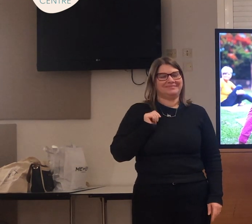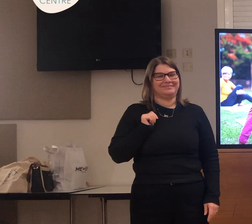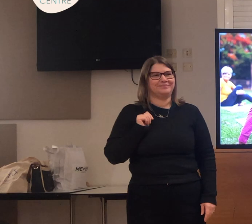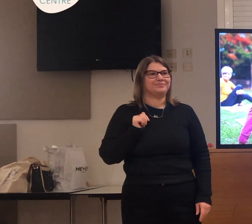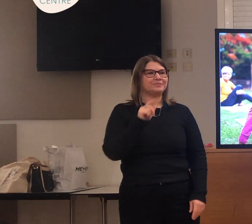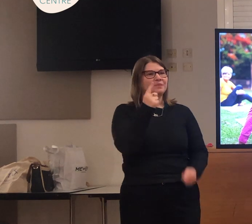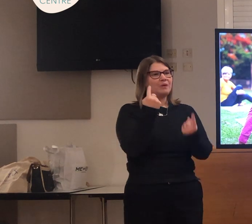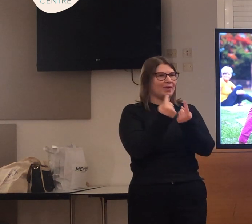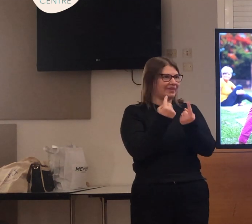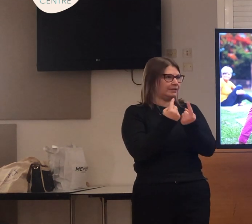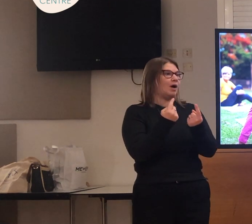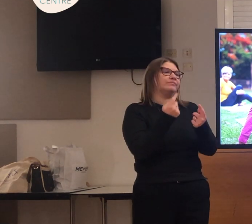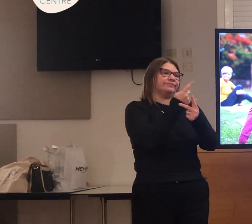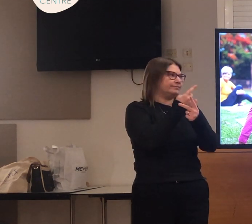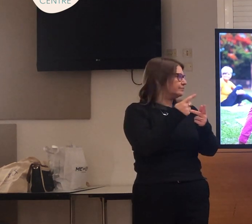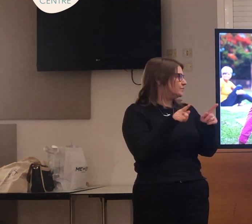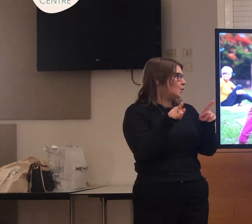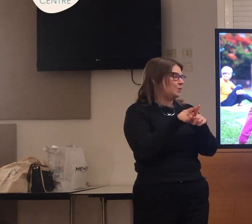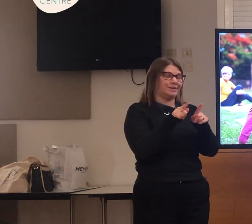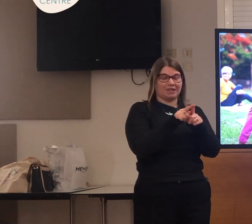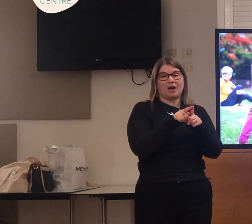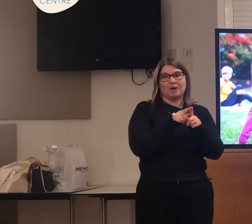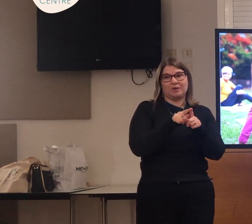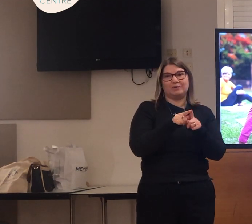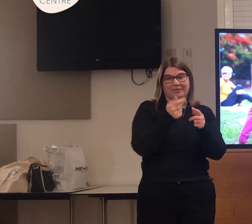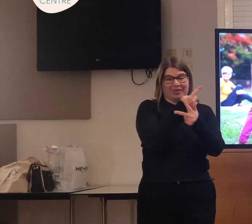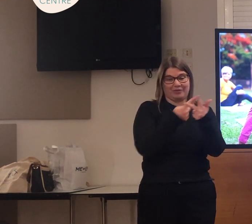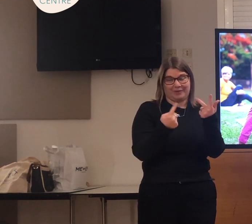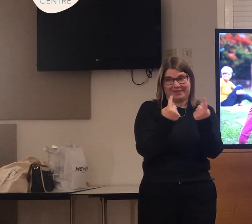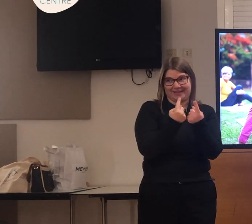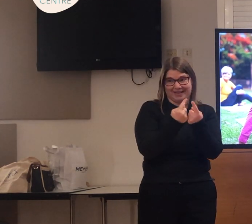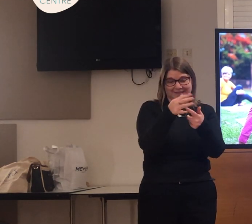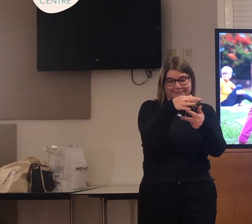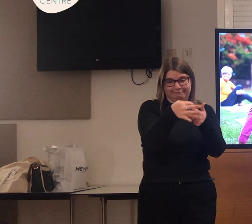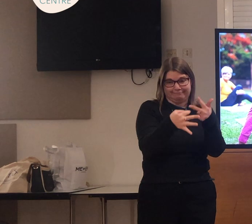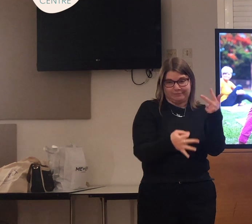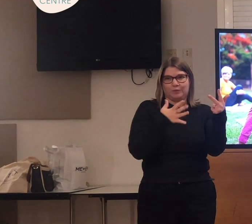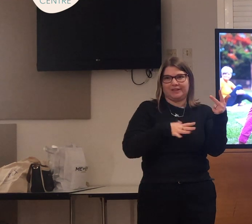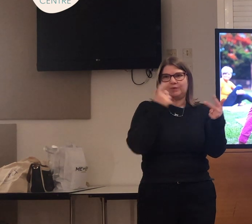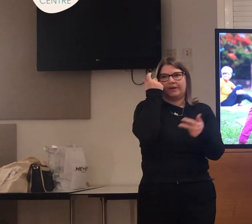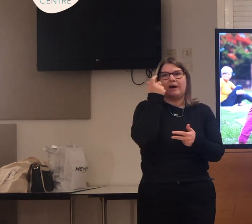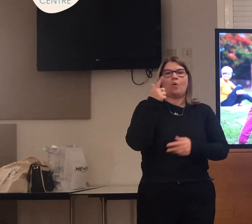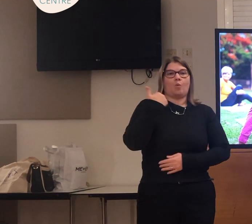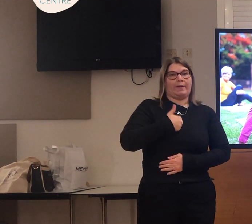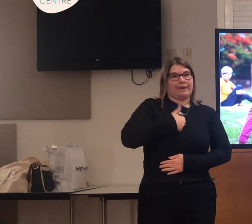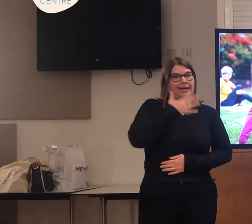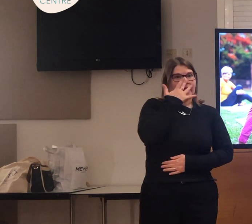And three things we also need to think about. Women between 40 and